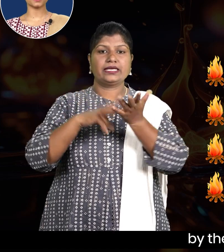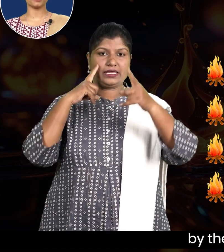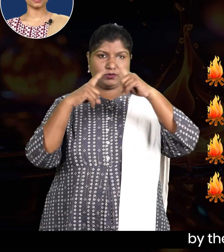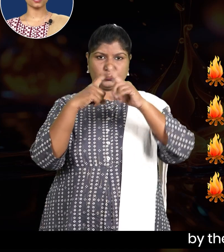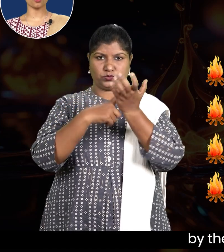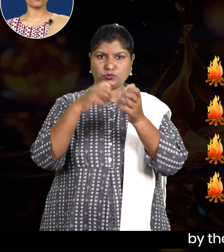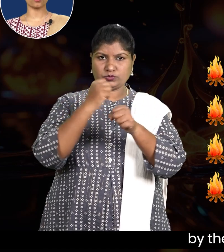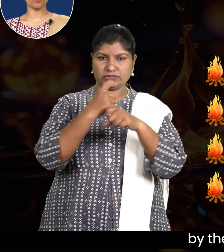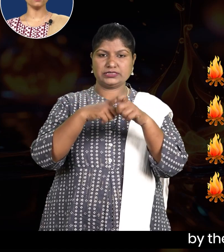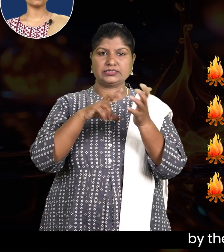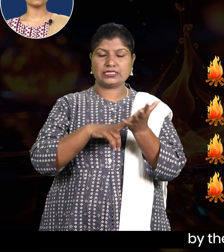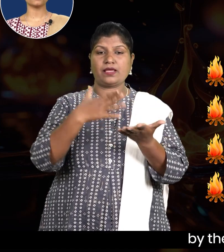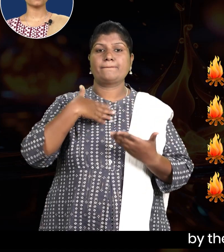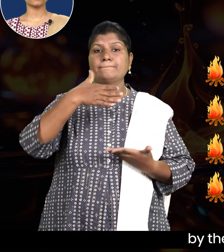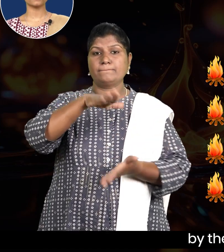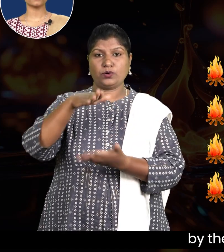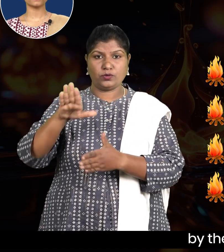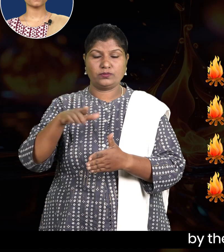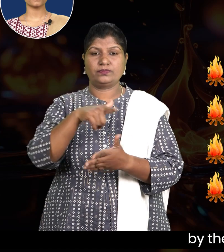produced by the burning of coal,